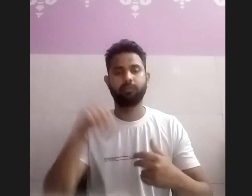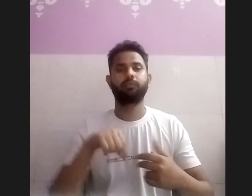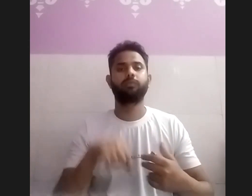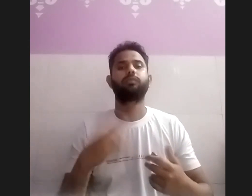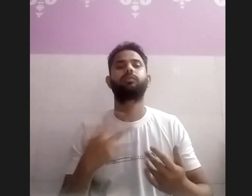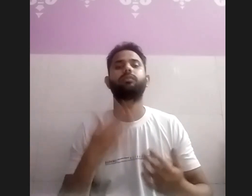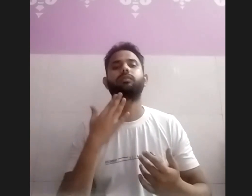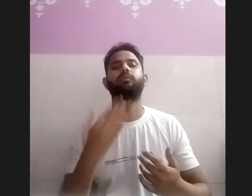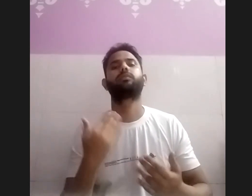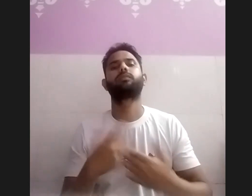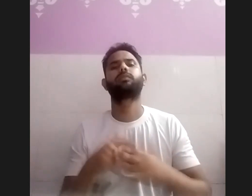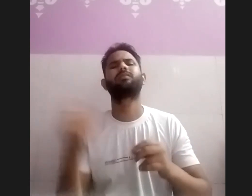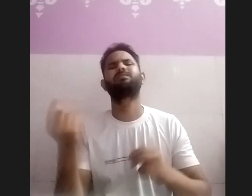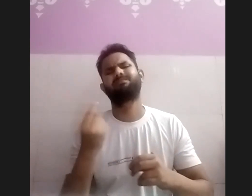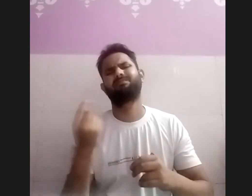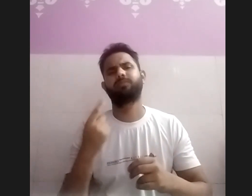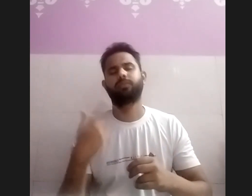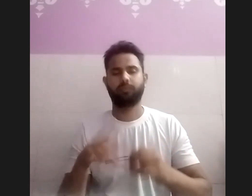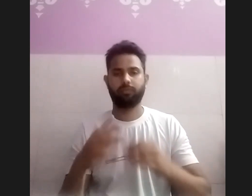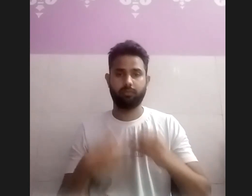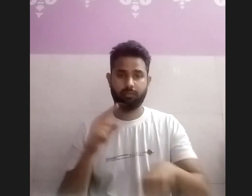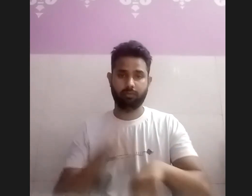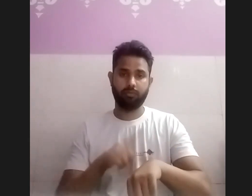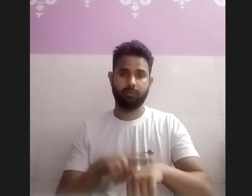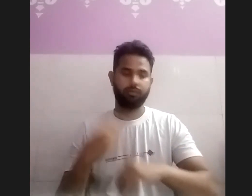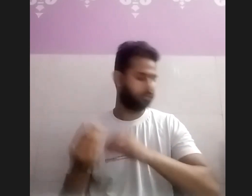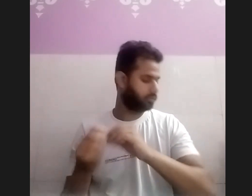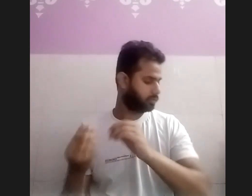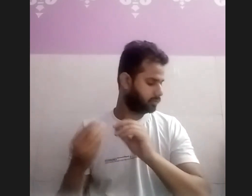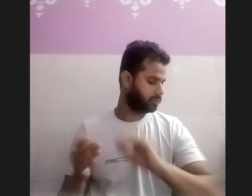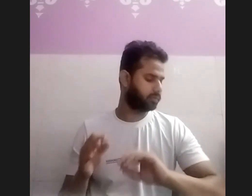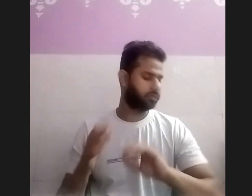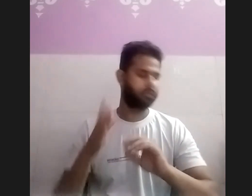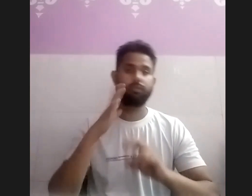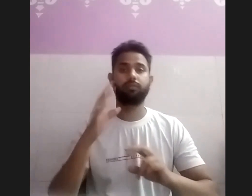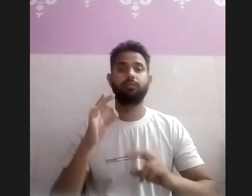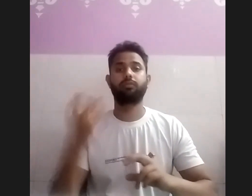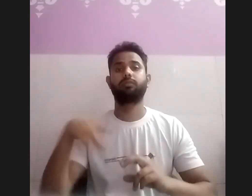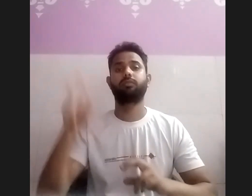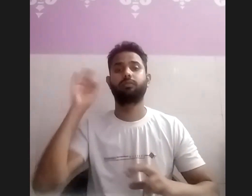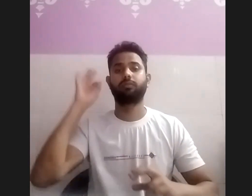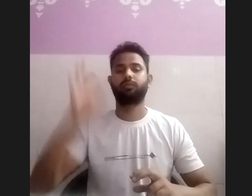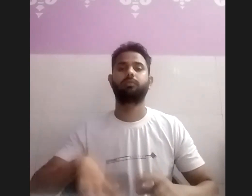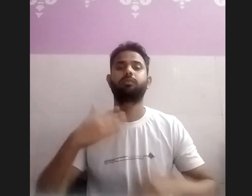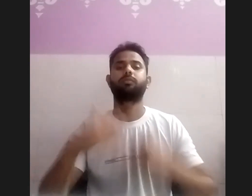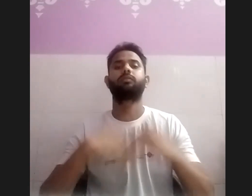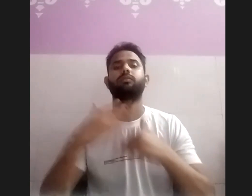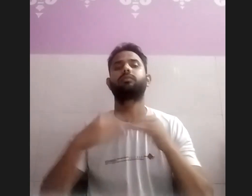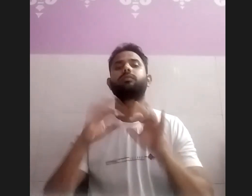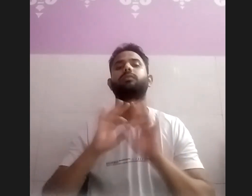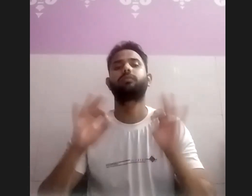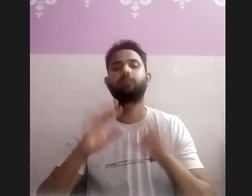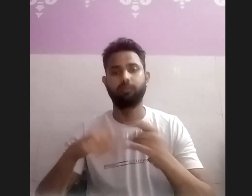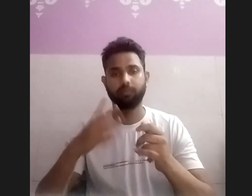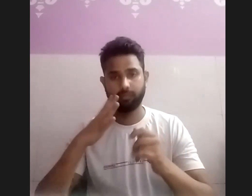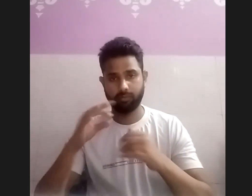Yeah, we are little I running have with the time. more time? Yeah, I think we'll just quickly have the other speaker, and